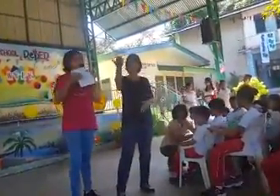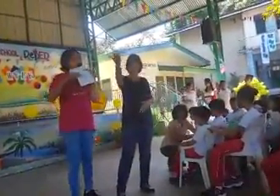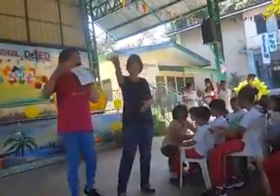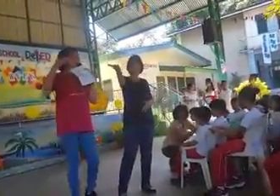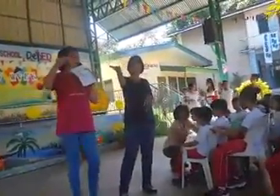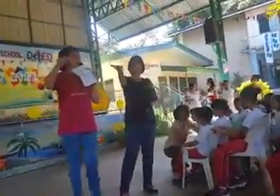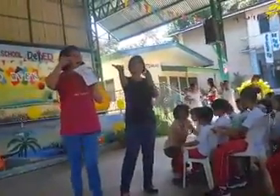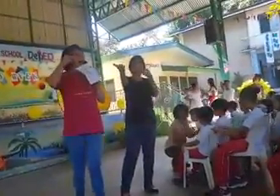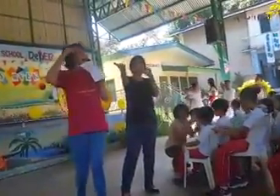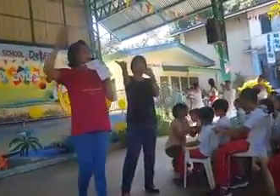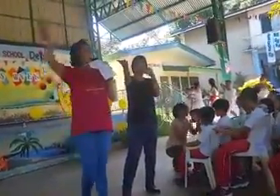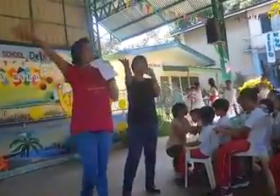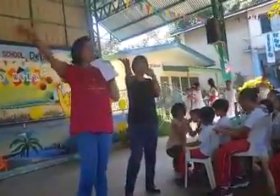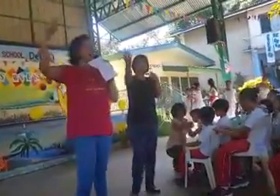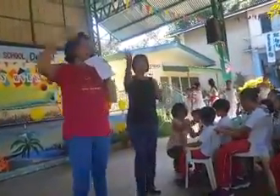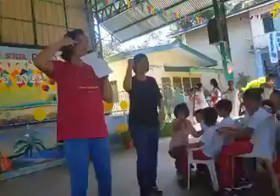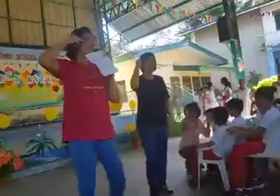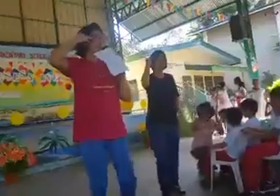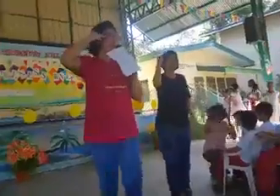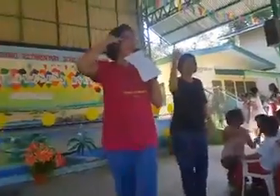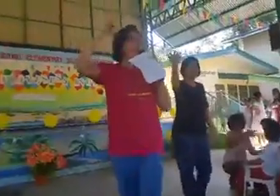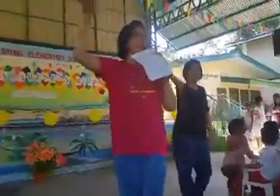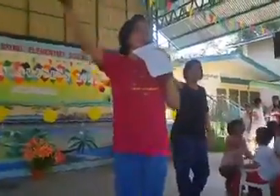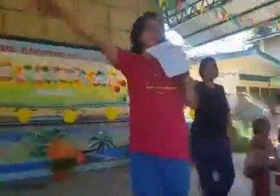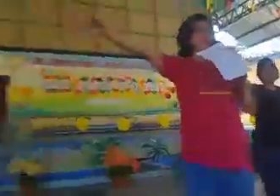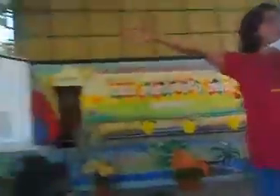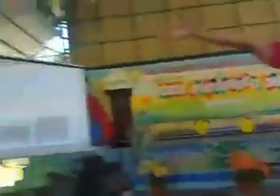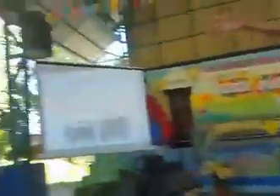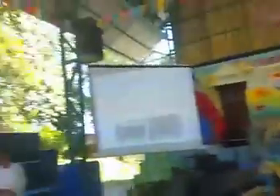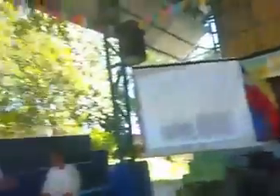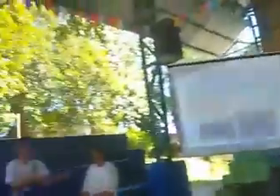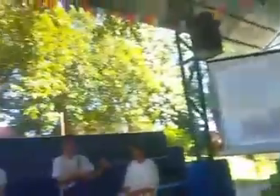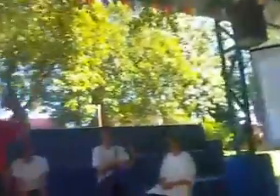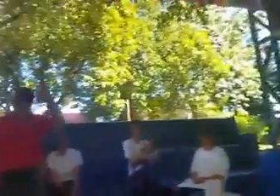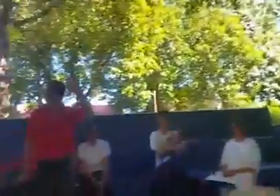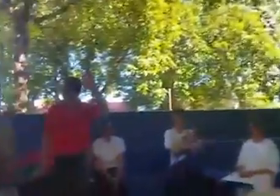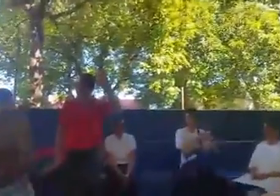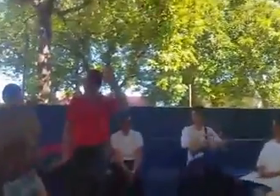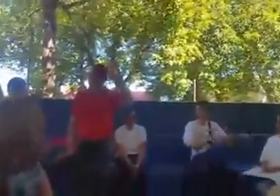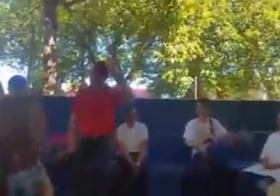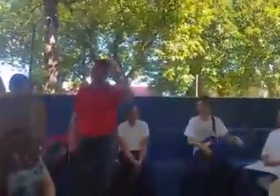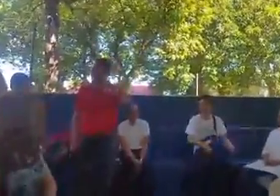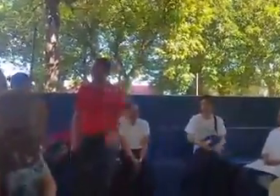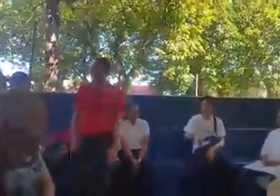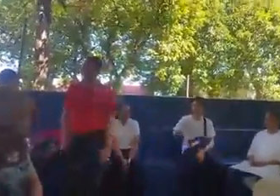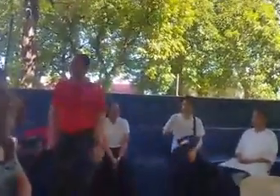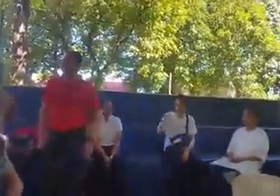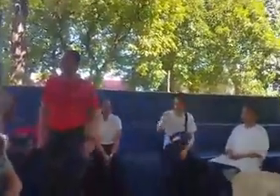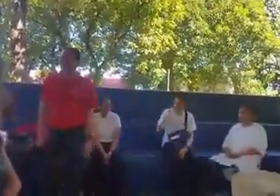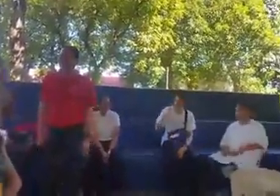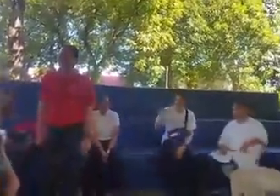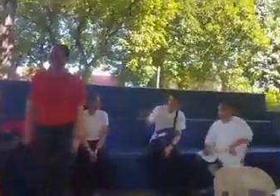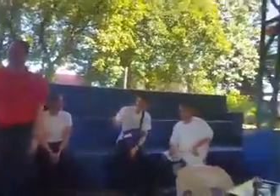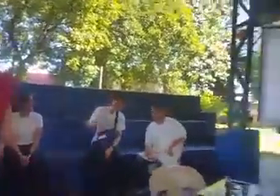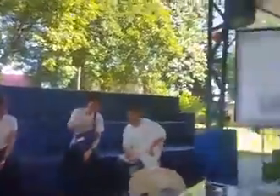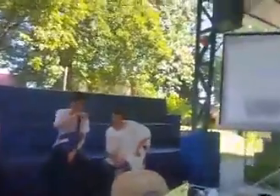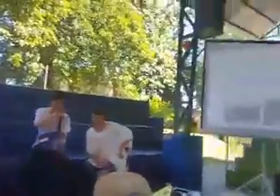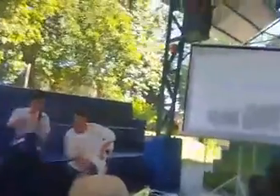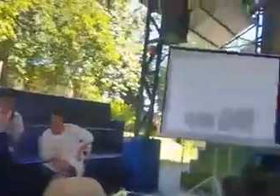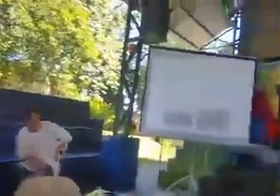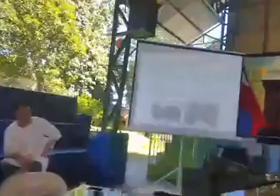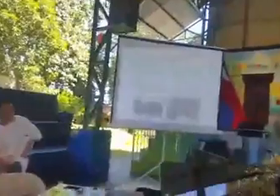is Mr. Mike. Look on this side. Kuya Mike. Okay?